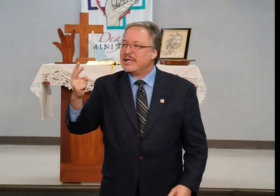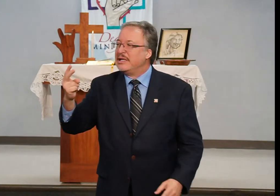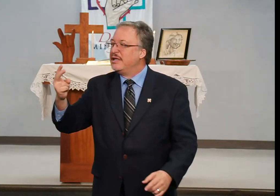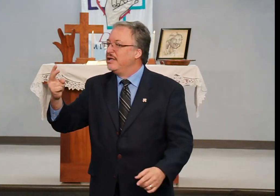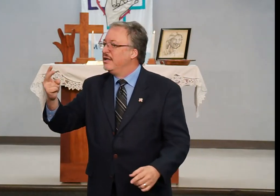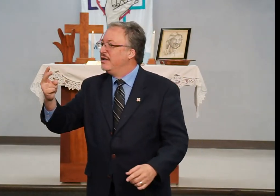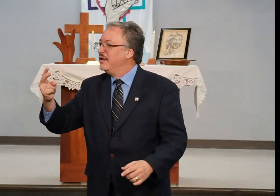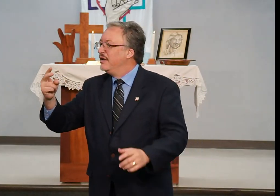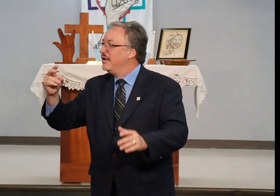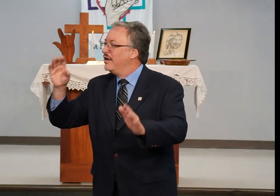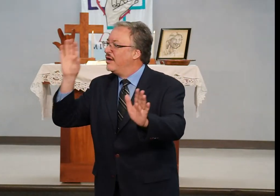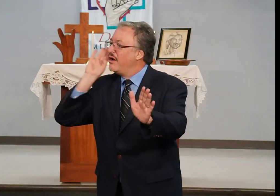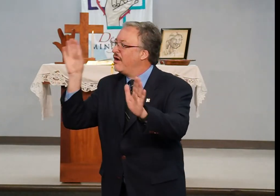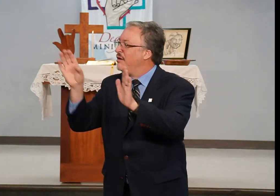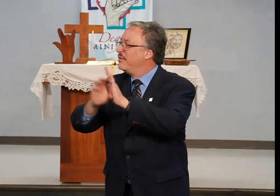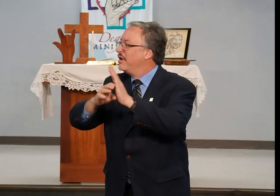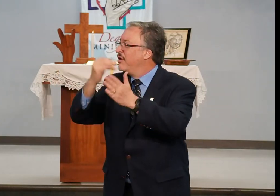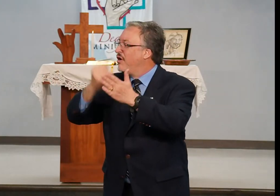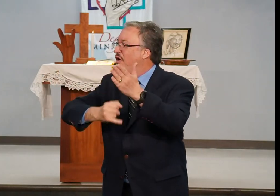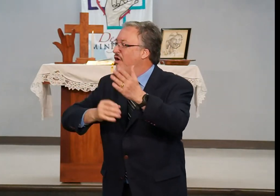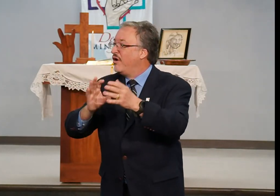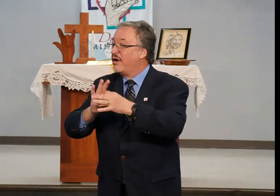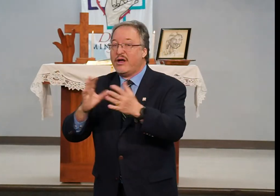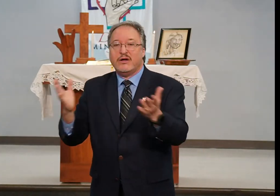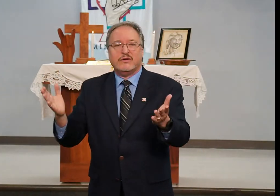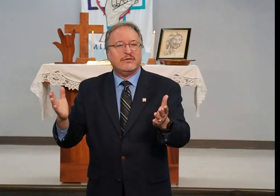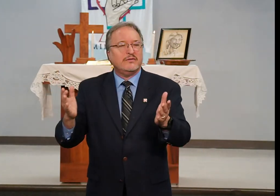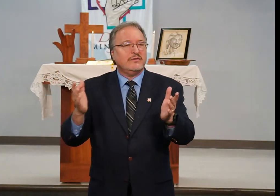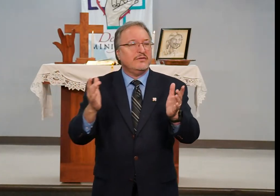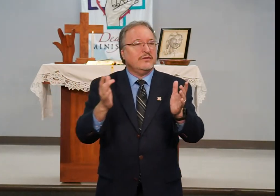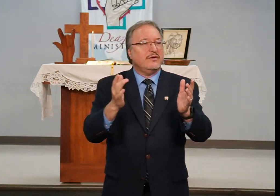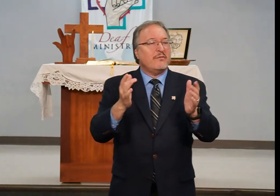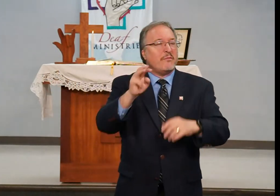But we don't see images that show